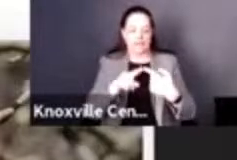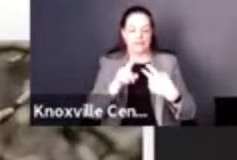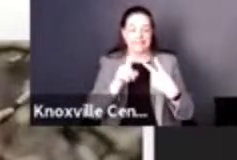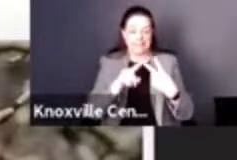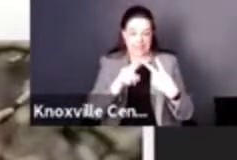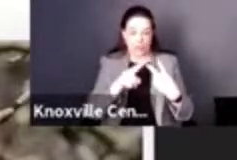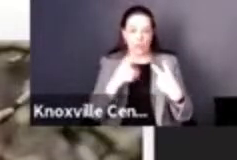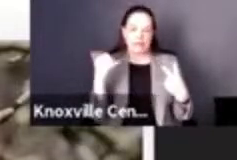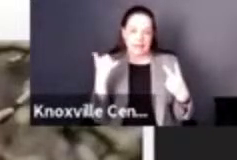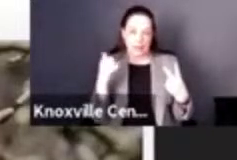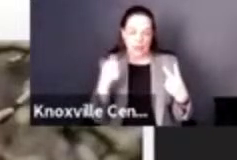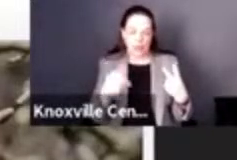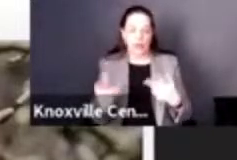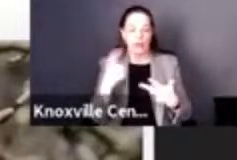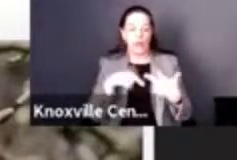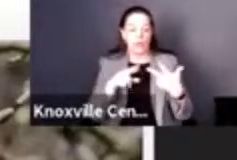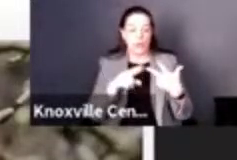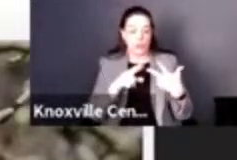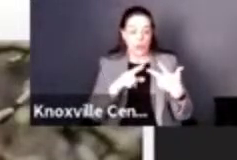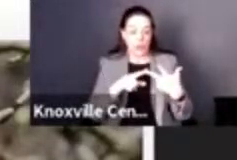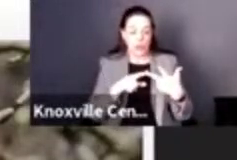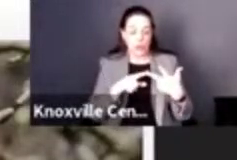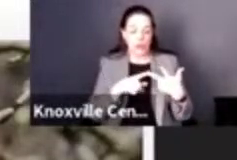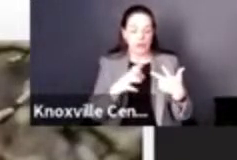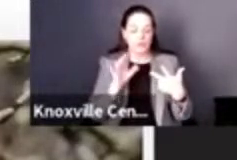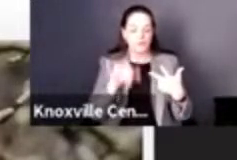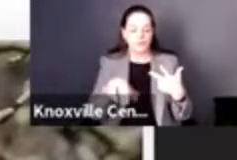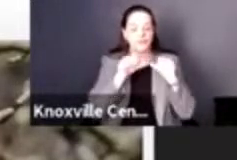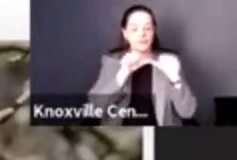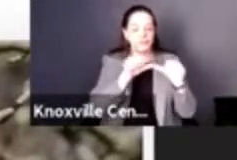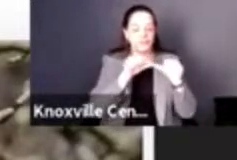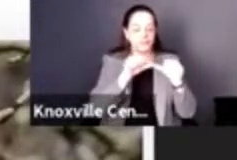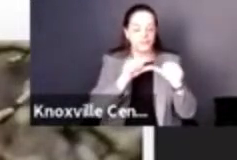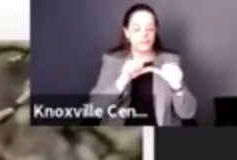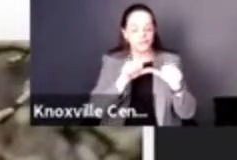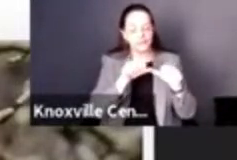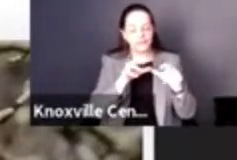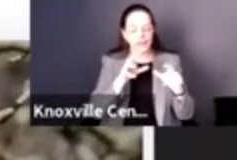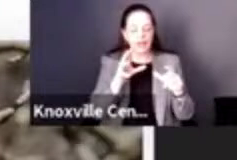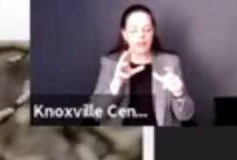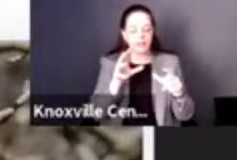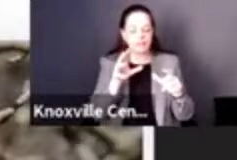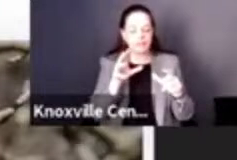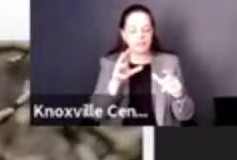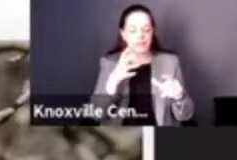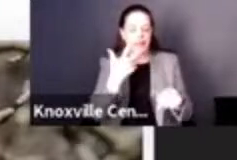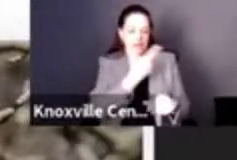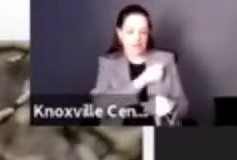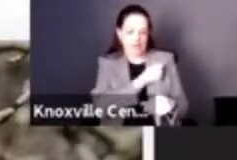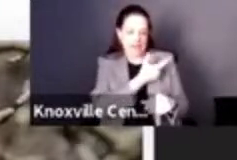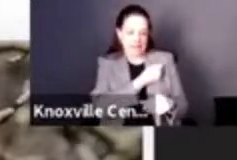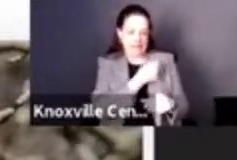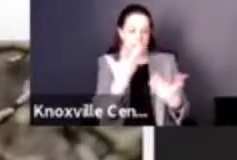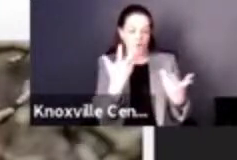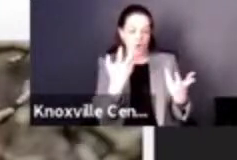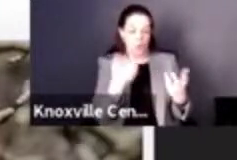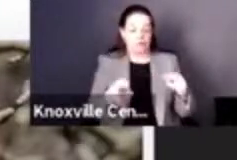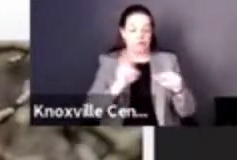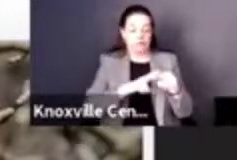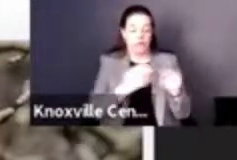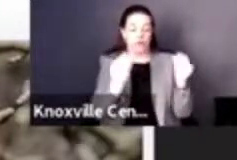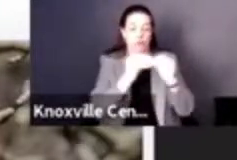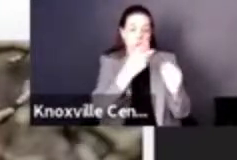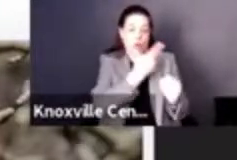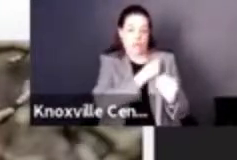yellow. Our third benchmark, sustained or increased public health capability. The goal is to increase vaccination